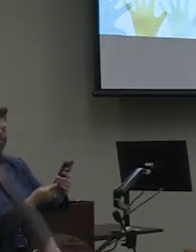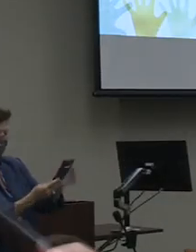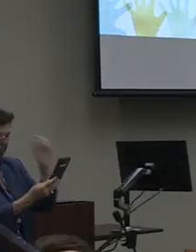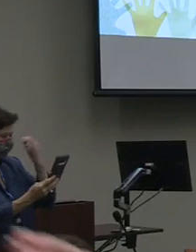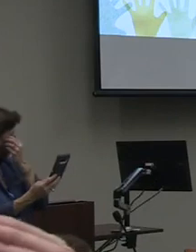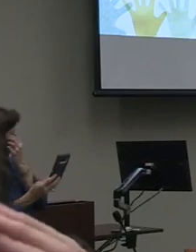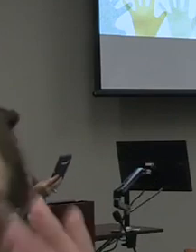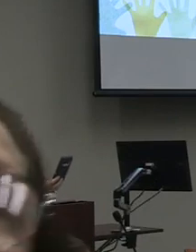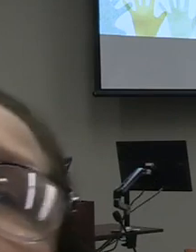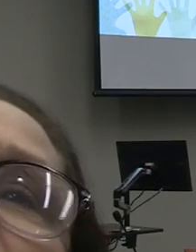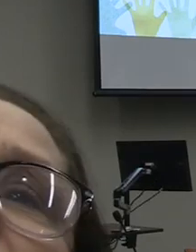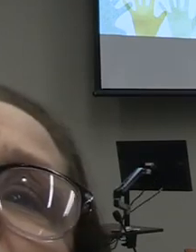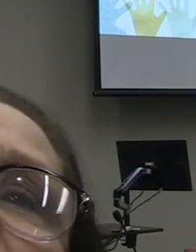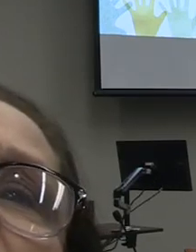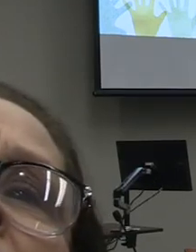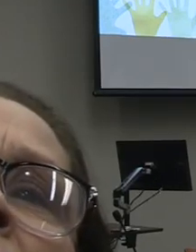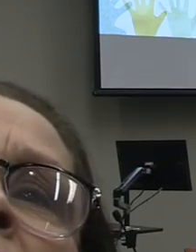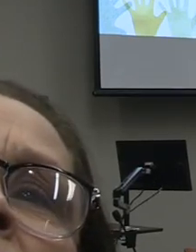Yes.